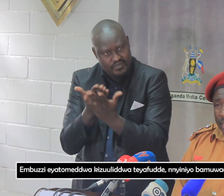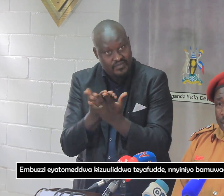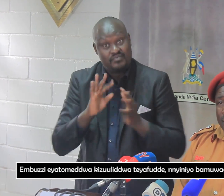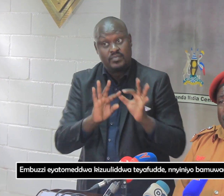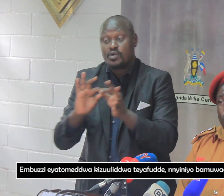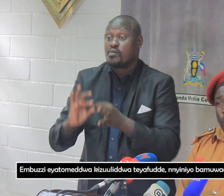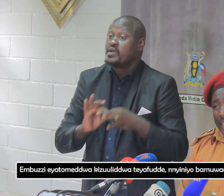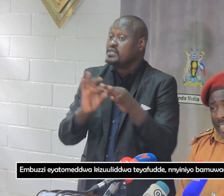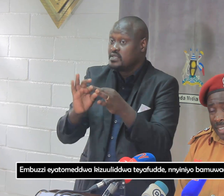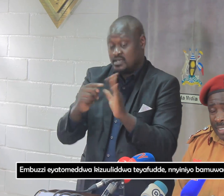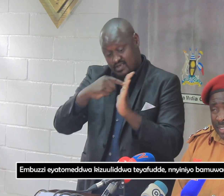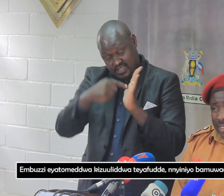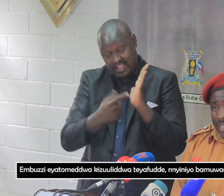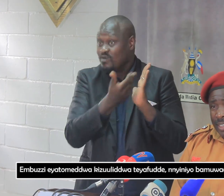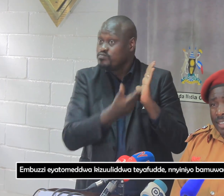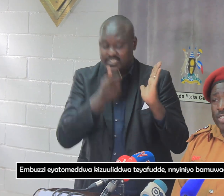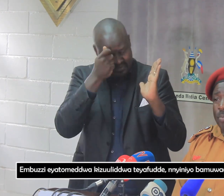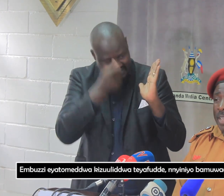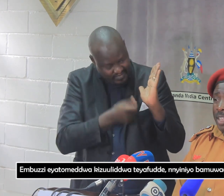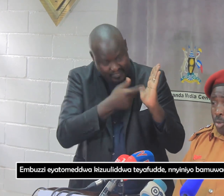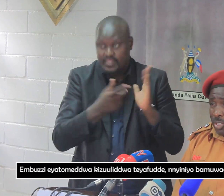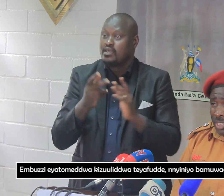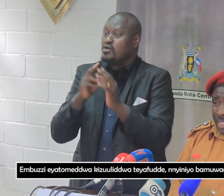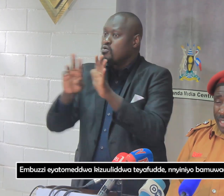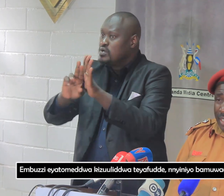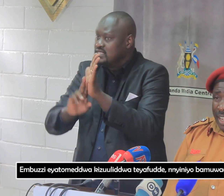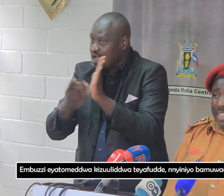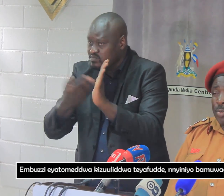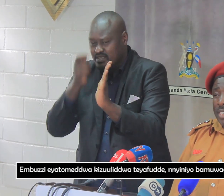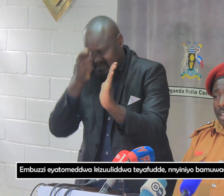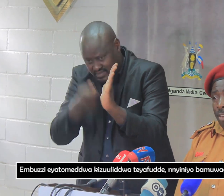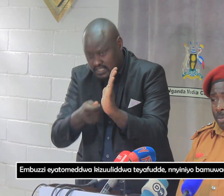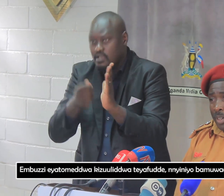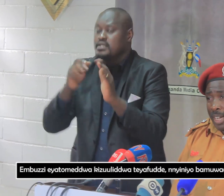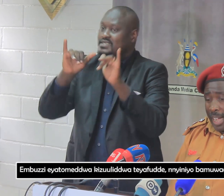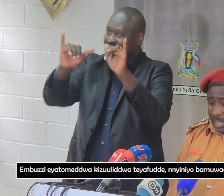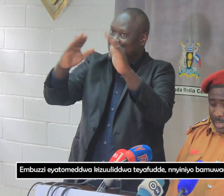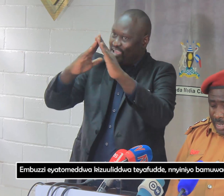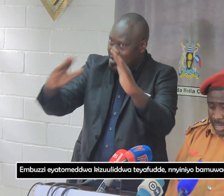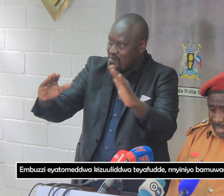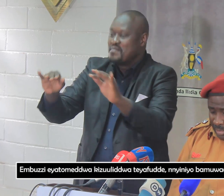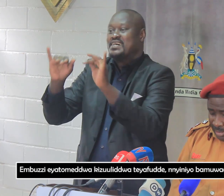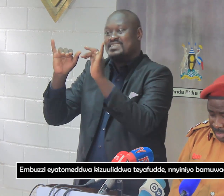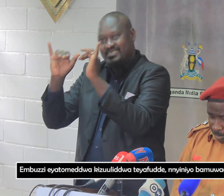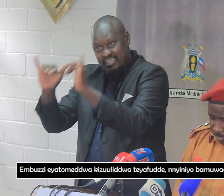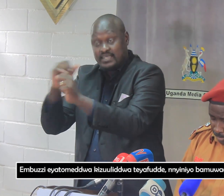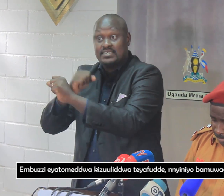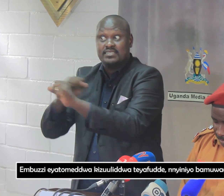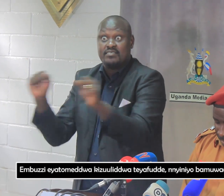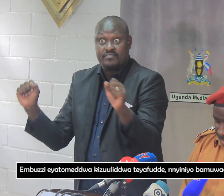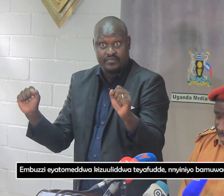cooperate, let's follow the guidelines, let's obey the rules as we stay home and stay